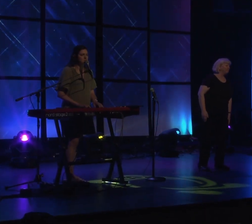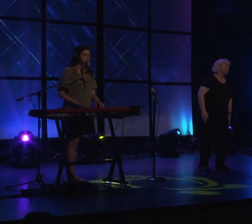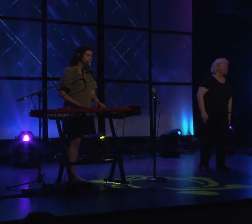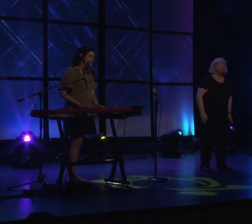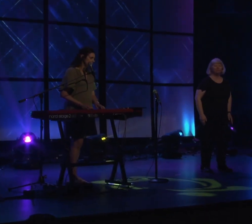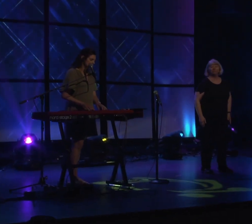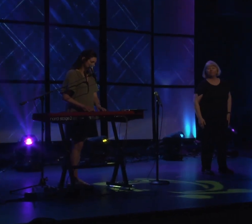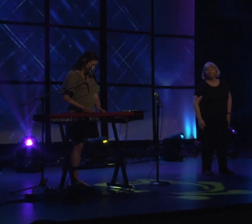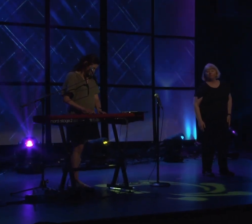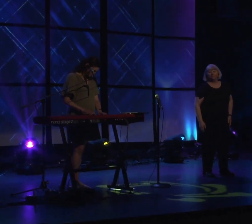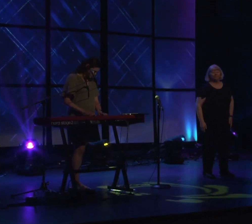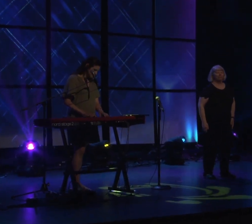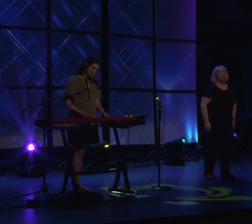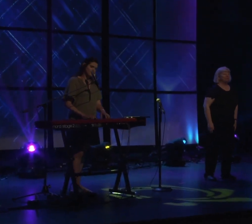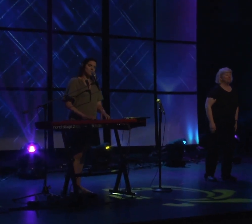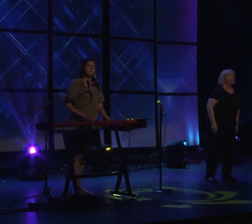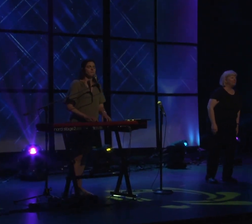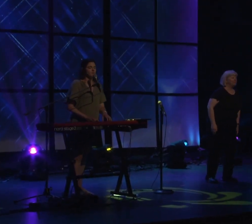amazed.